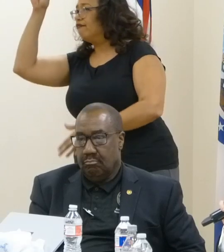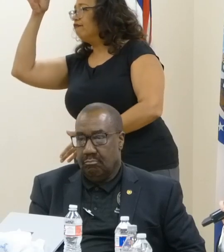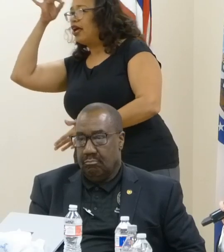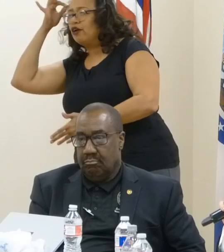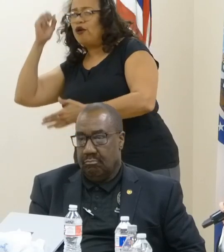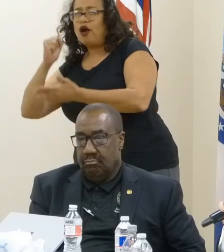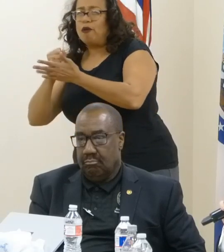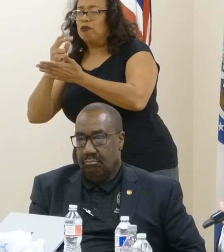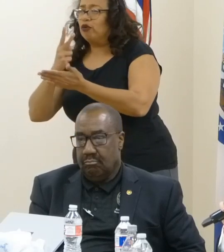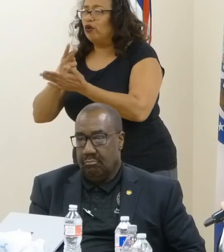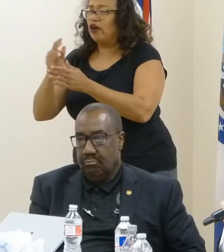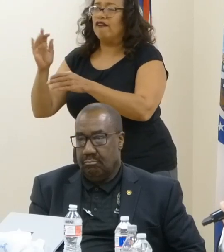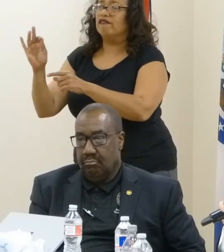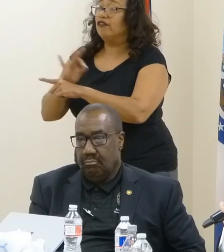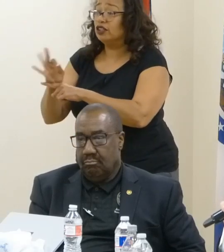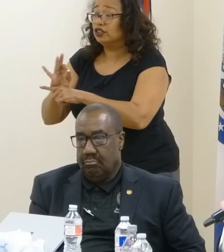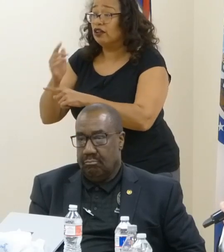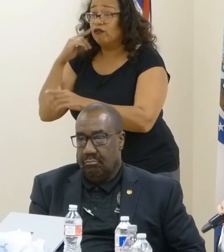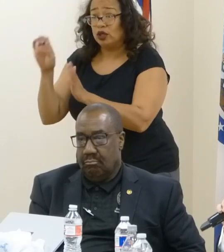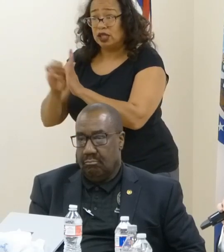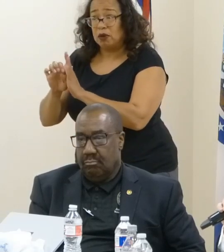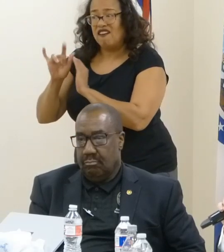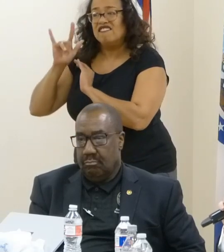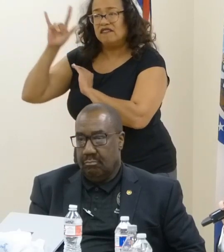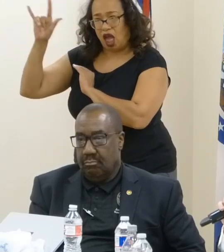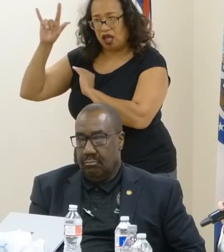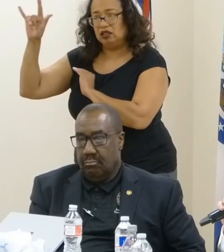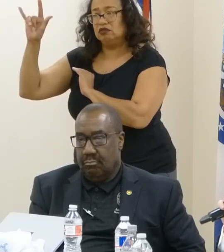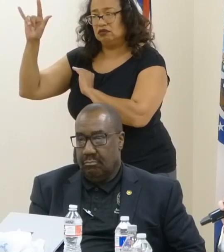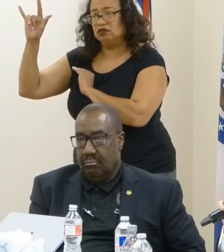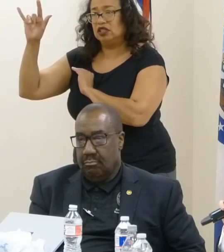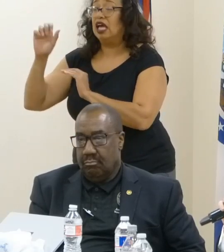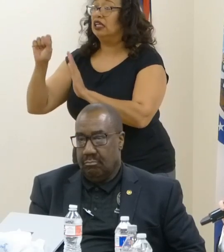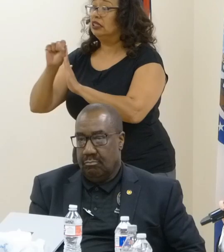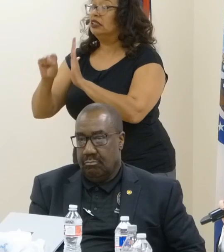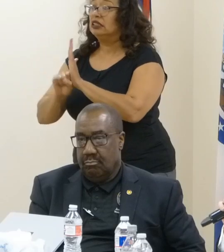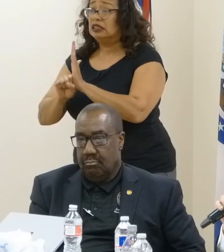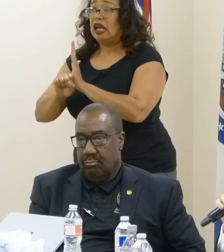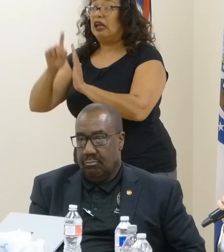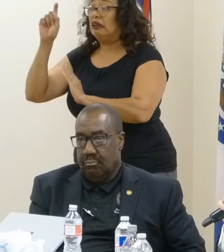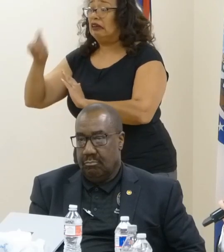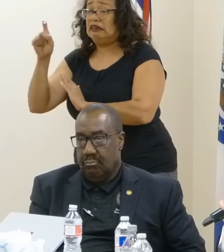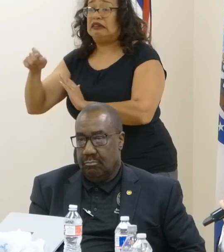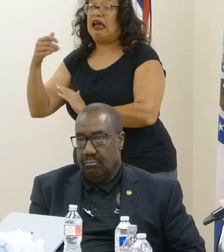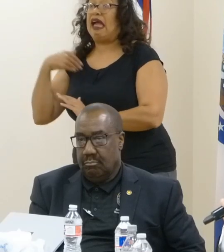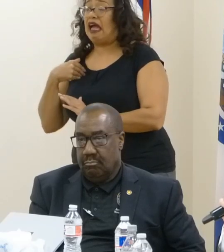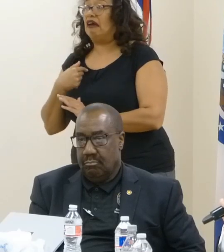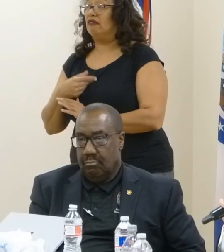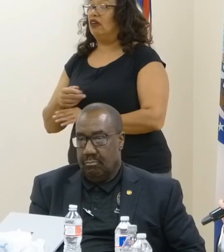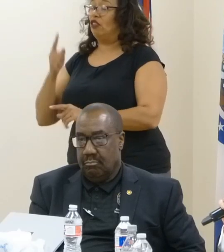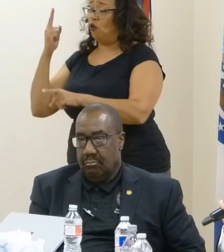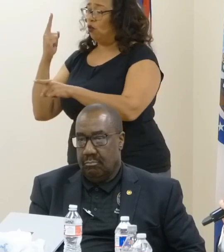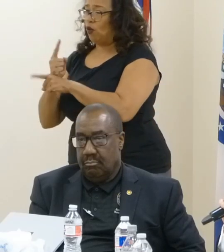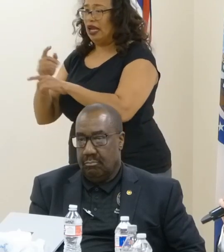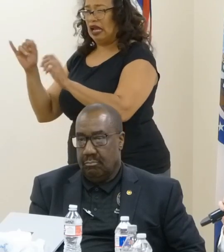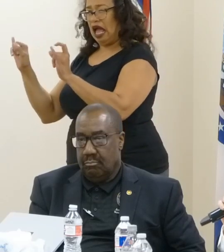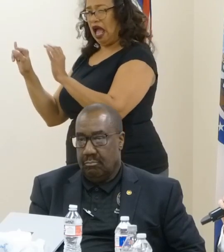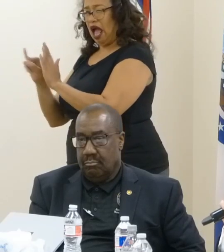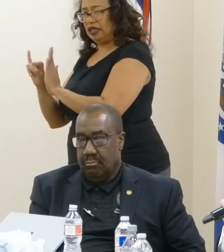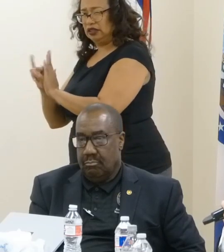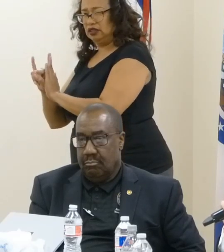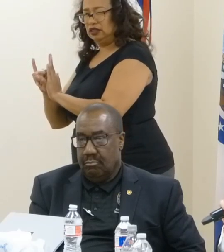federally approved functions like flying, the states needed to have an identification card